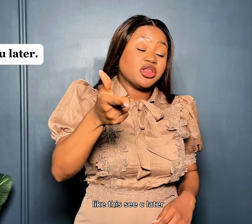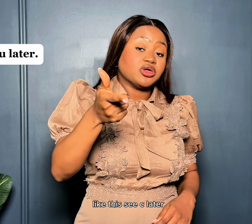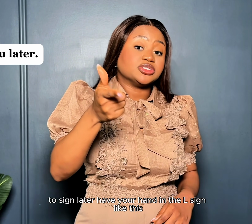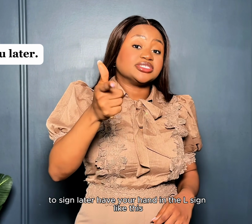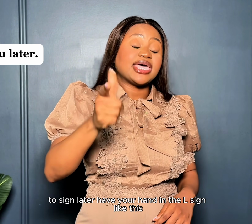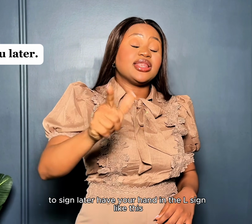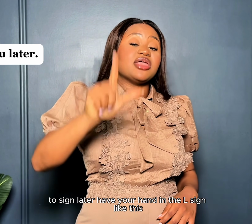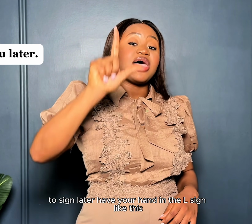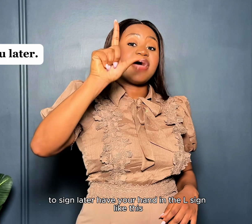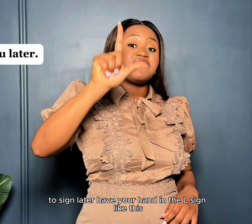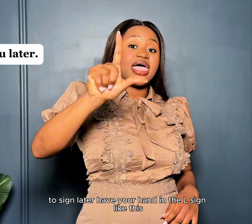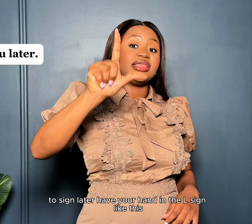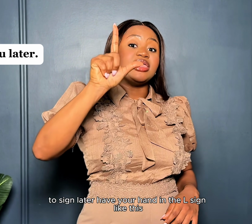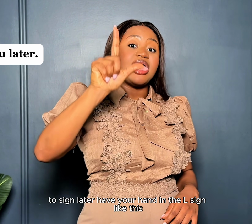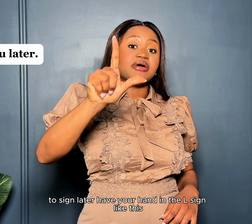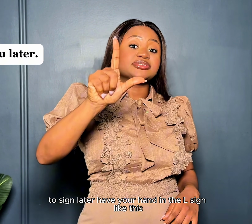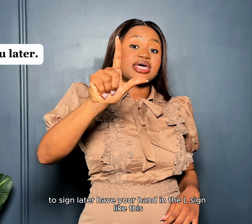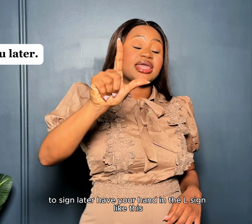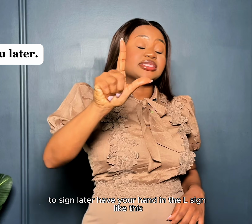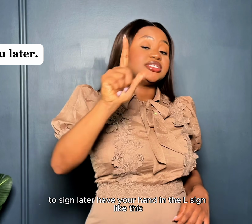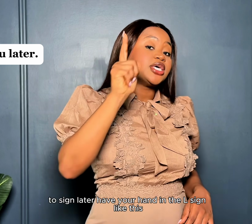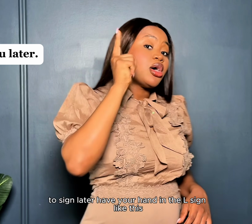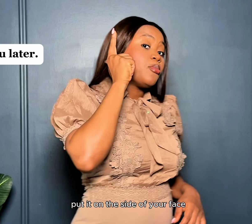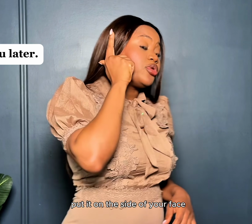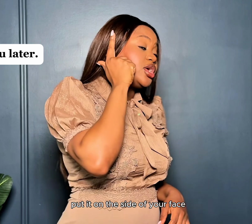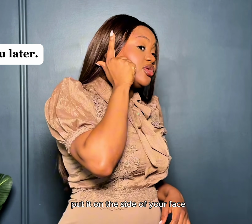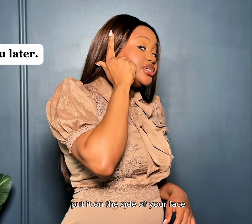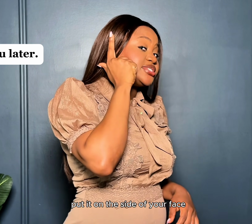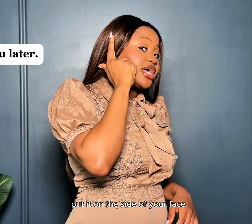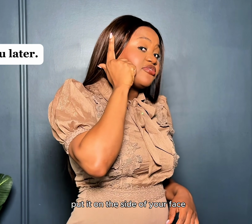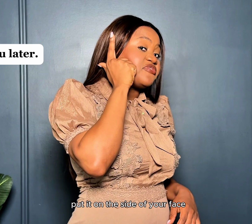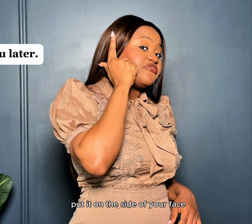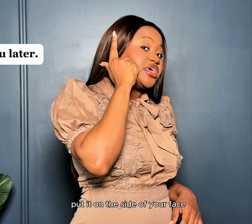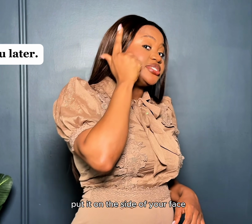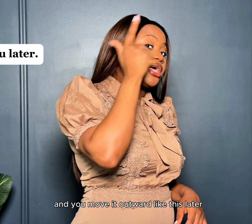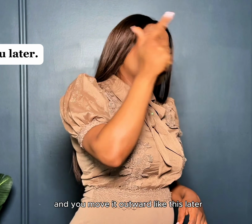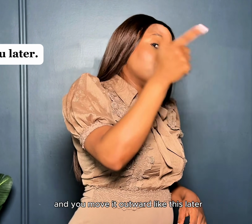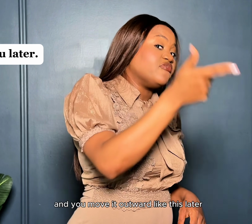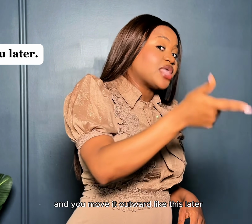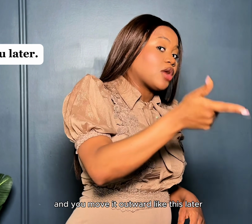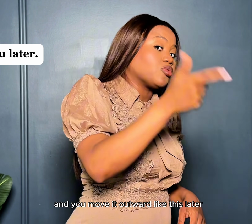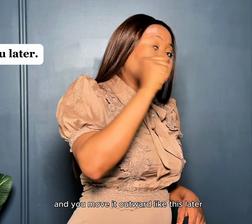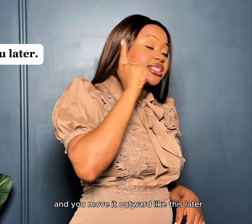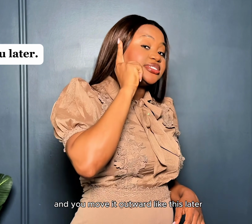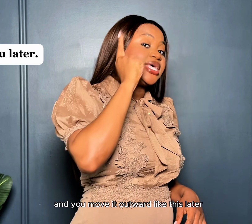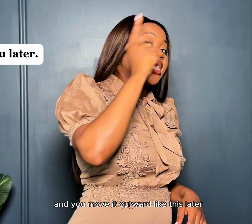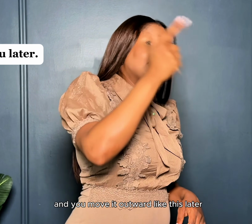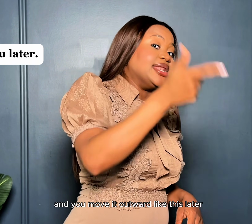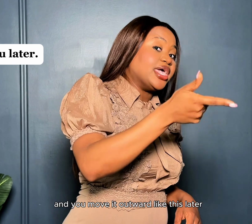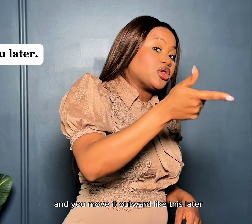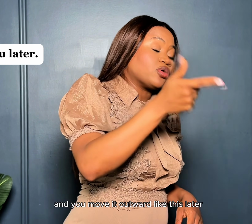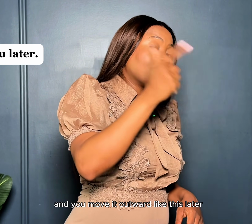Later. To sign later, have your hand in the L sign like this, put it on the side of your face and you move it outward like this. Later.